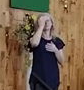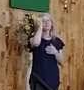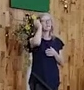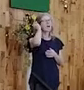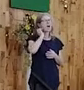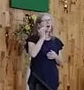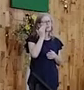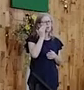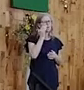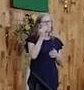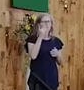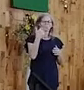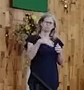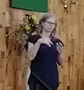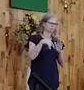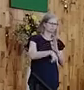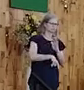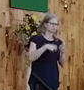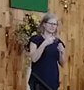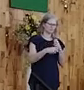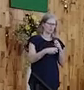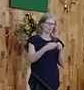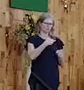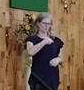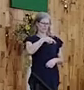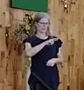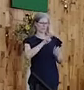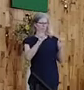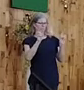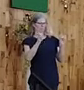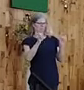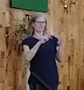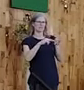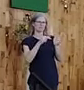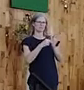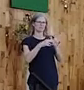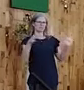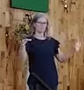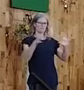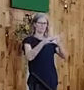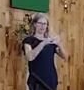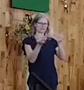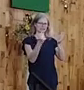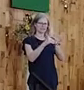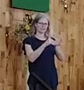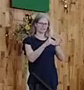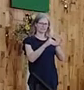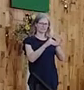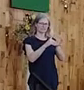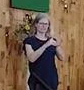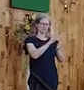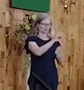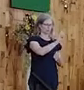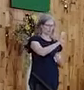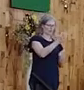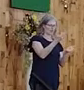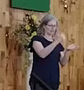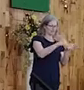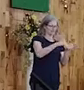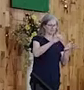because religion, you know, religion means to bind again, to re again,